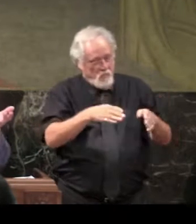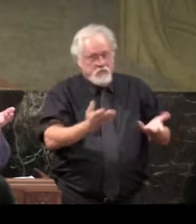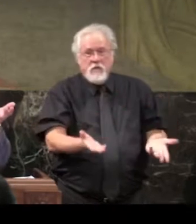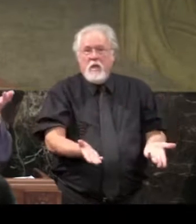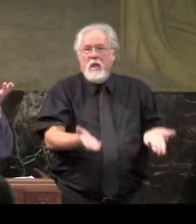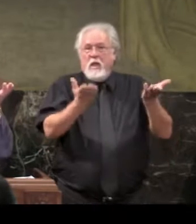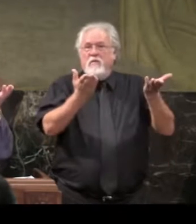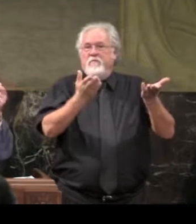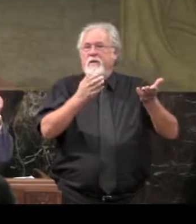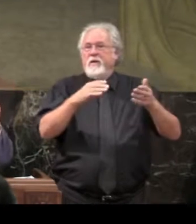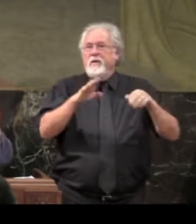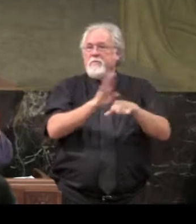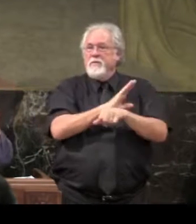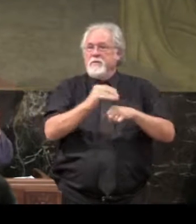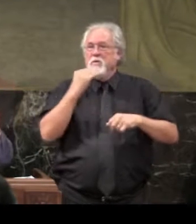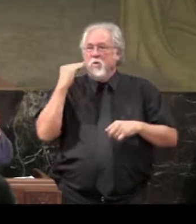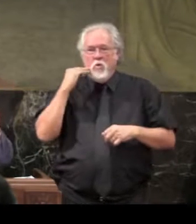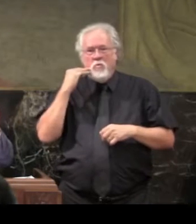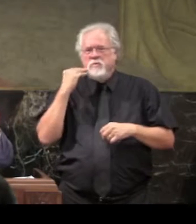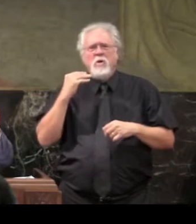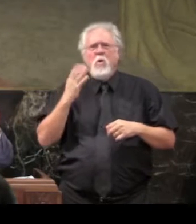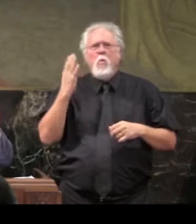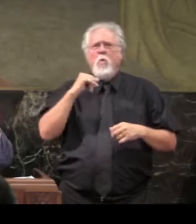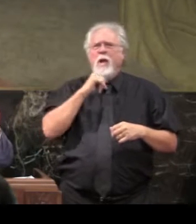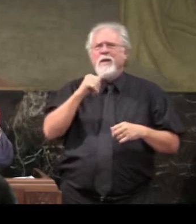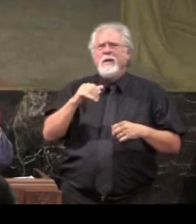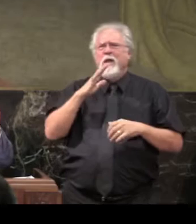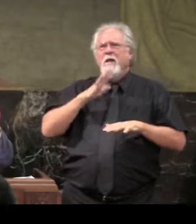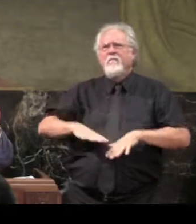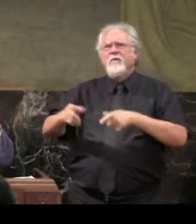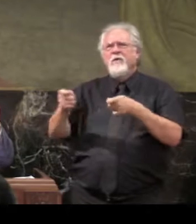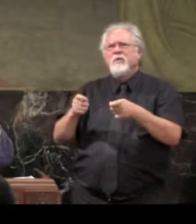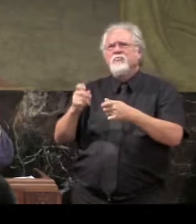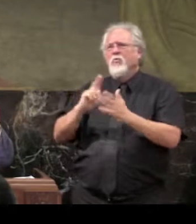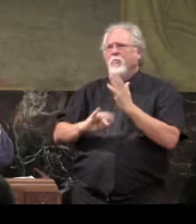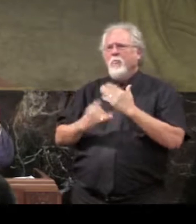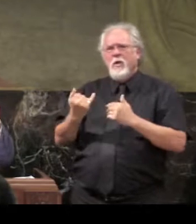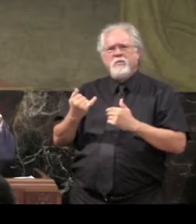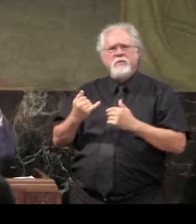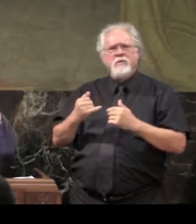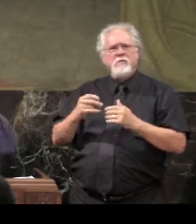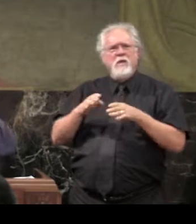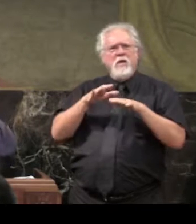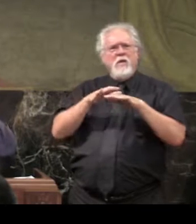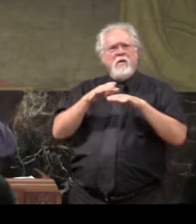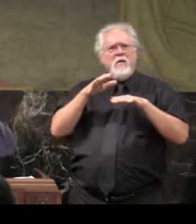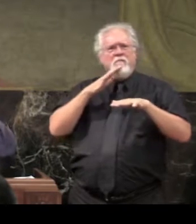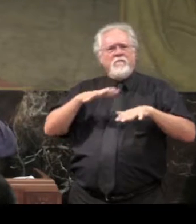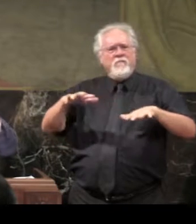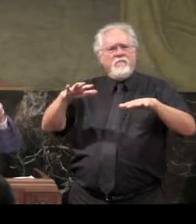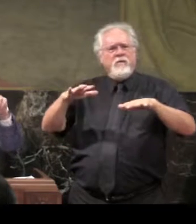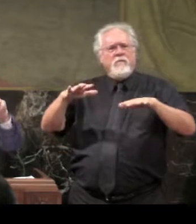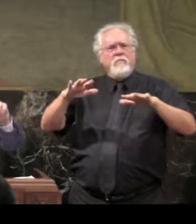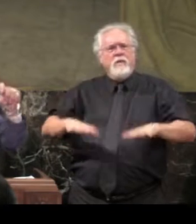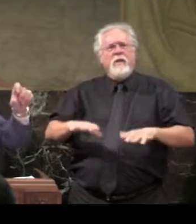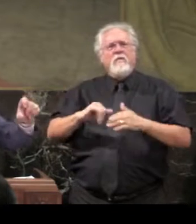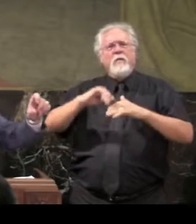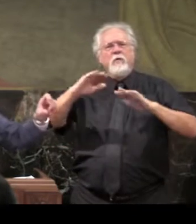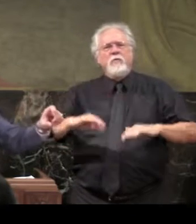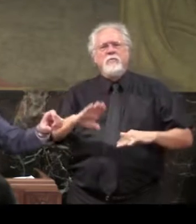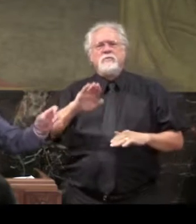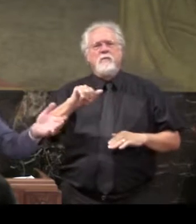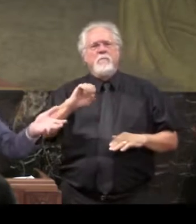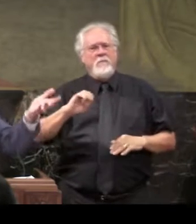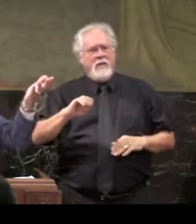elevating businesses and elevating homes, how about we do flood control projects in floodplains that reduce the base flood elevation and obviate